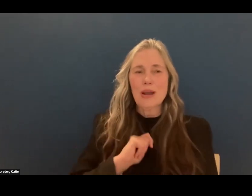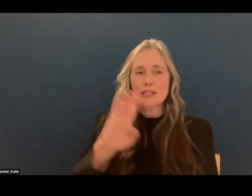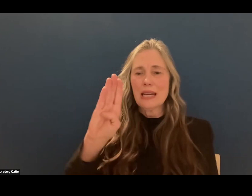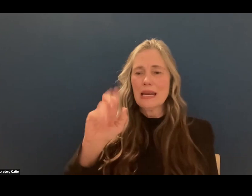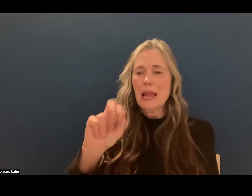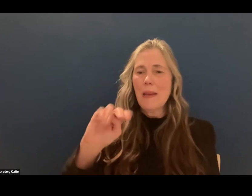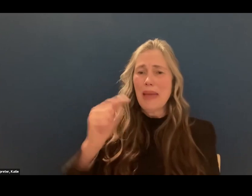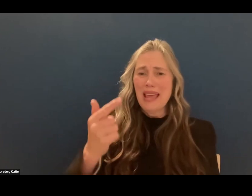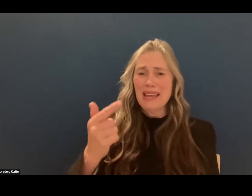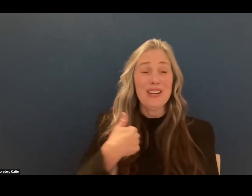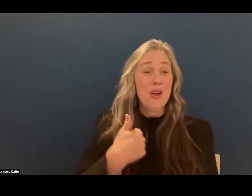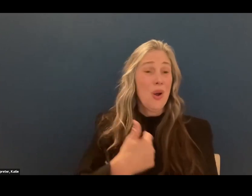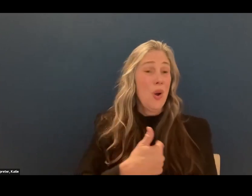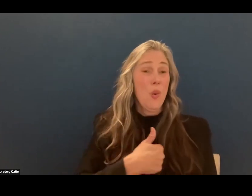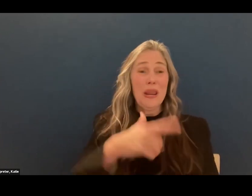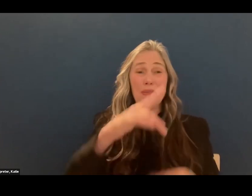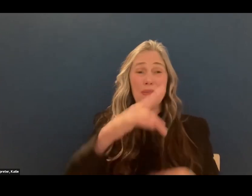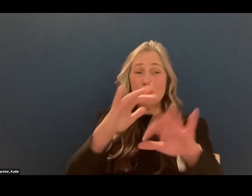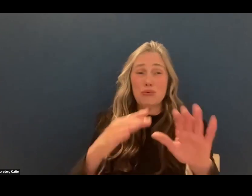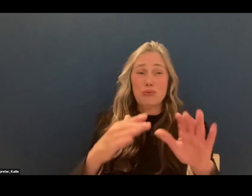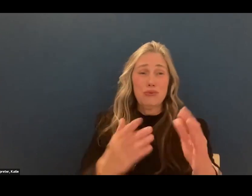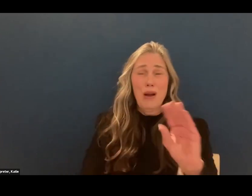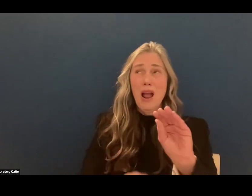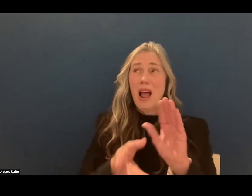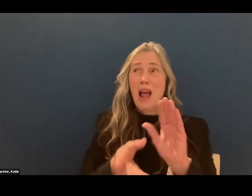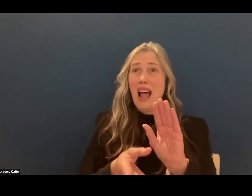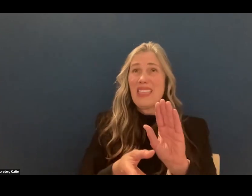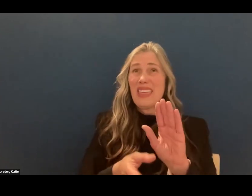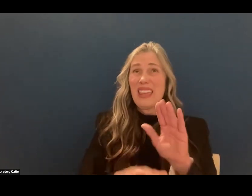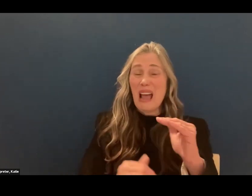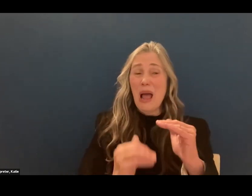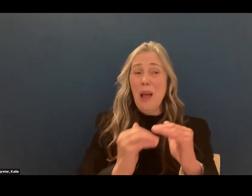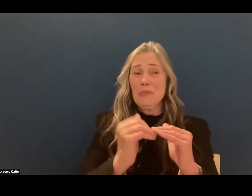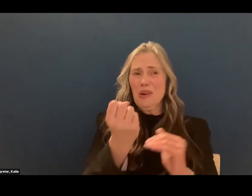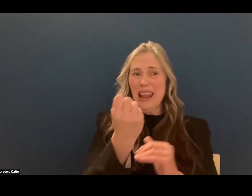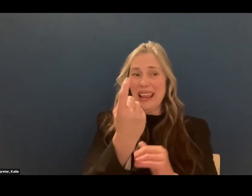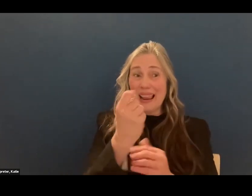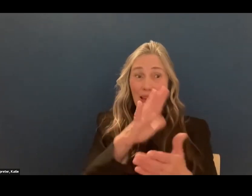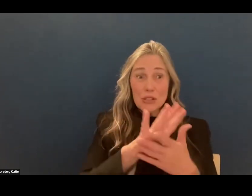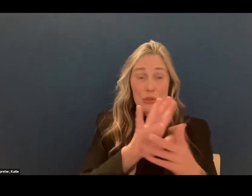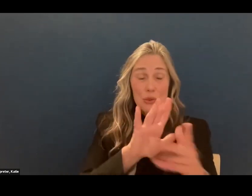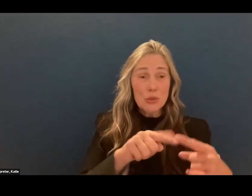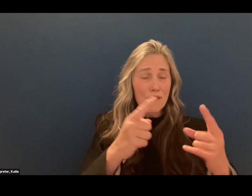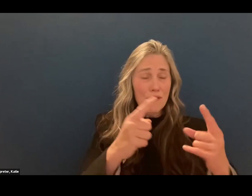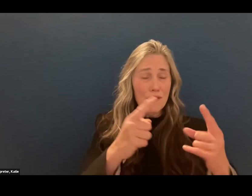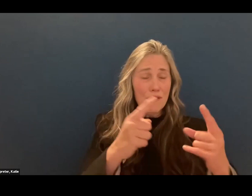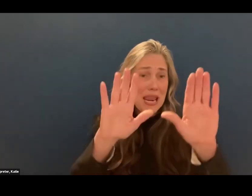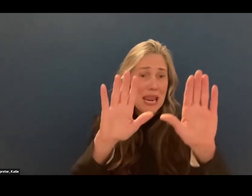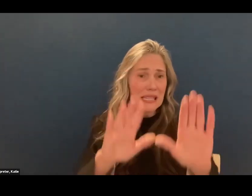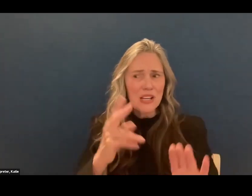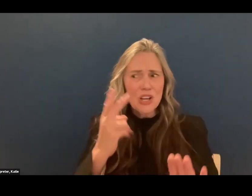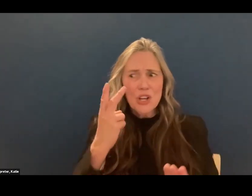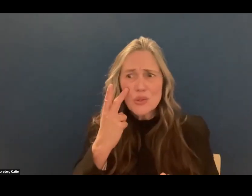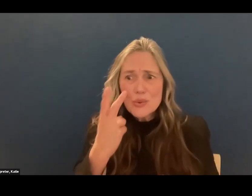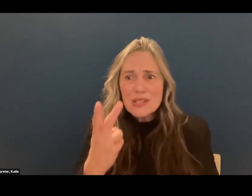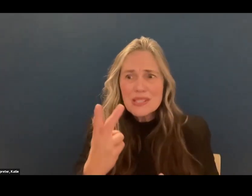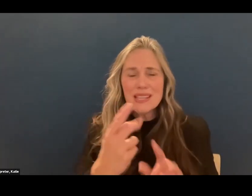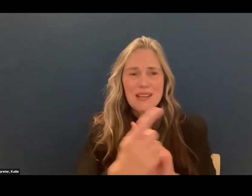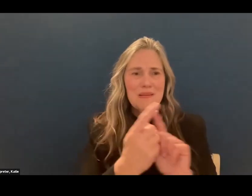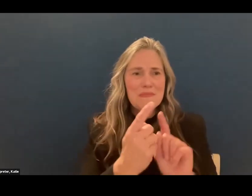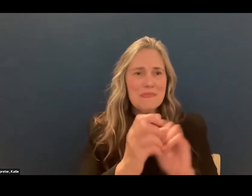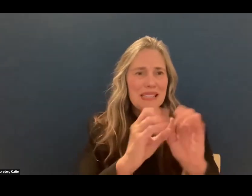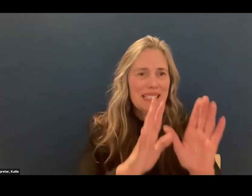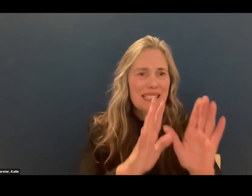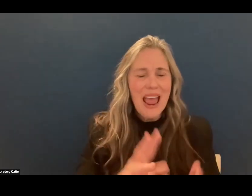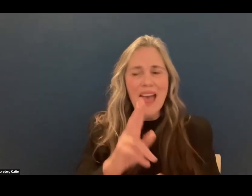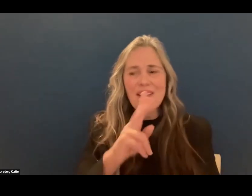It really is encouraging to see what's going on at our schools and get to meet our staff, our principals,